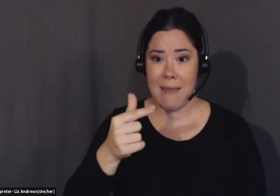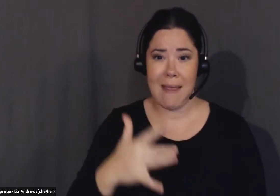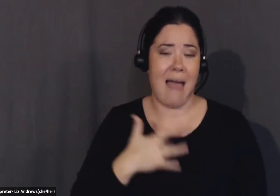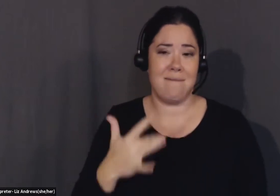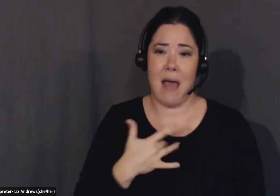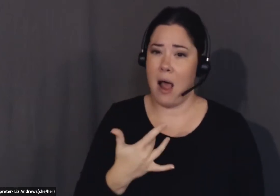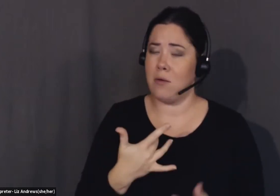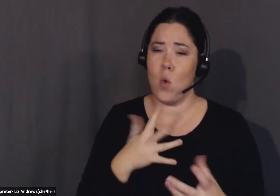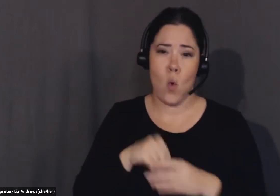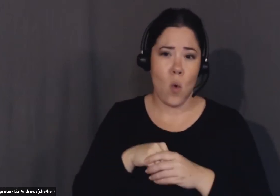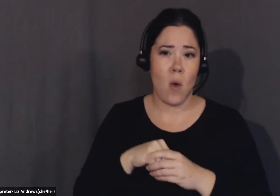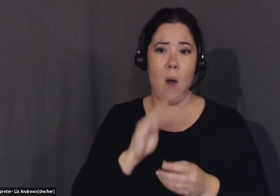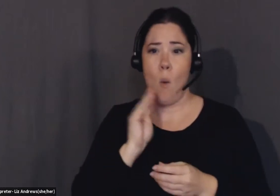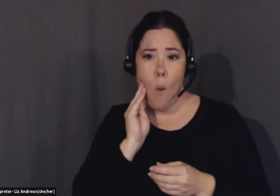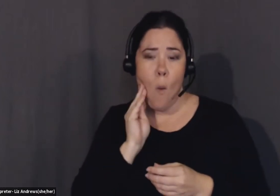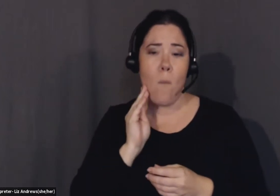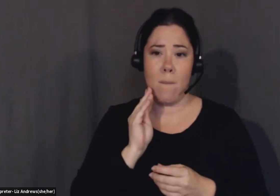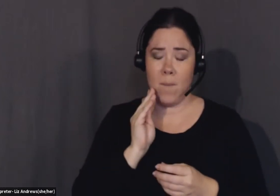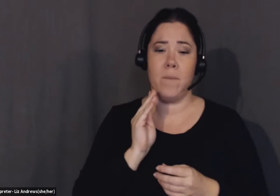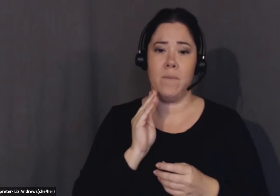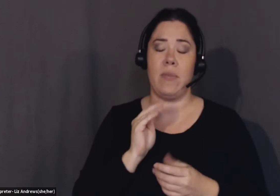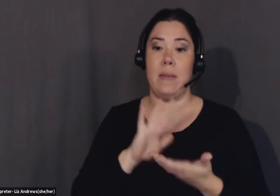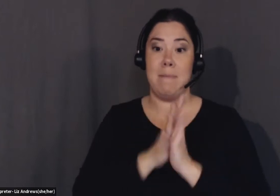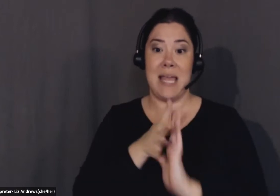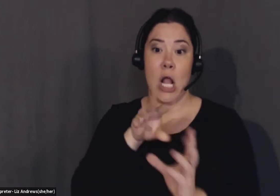team being included and accepted.